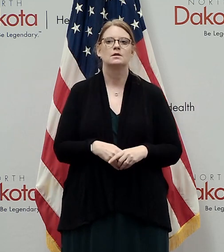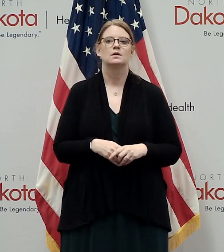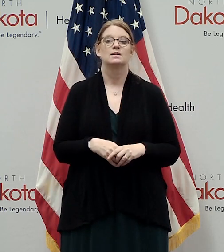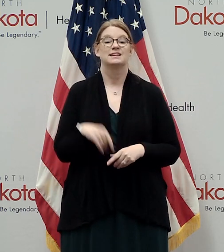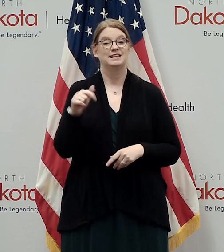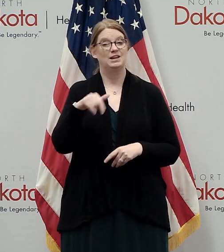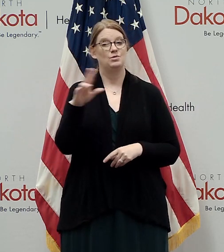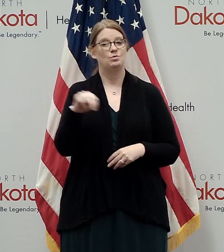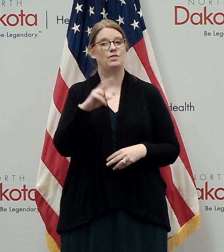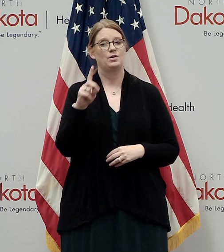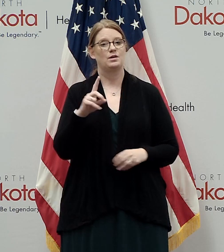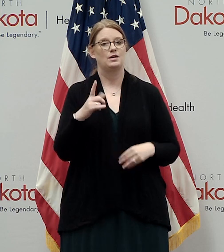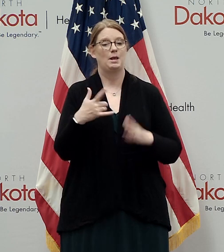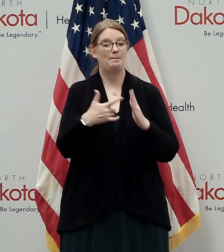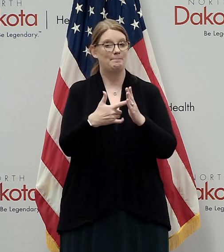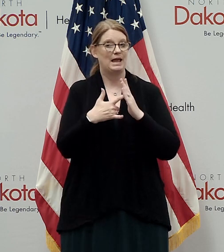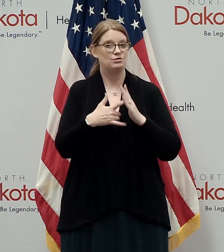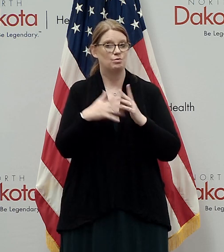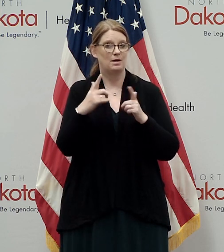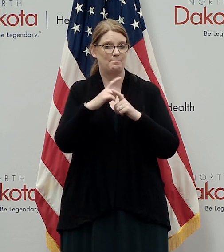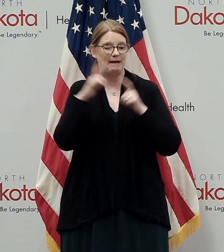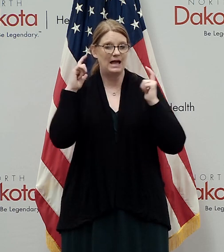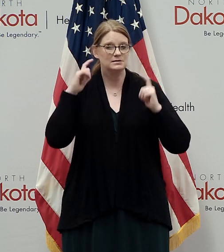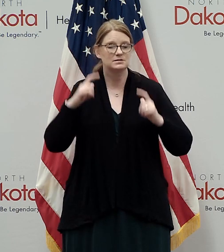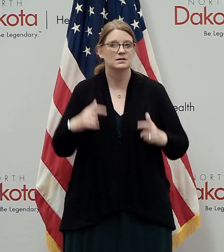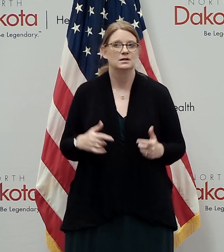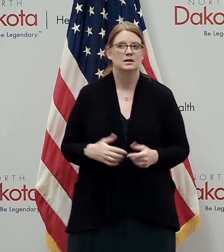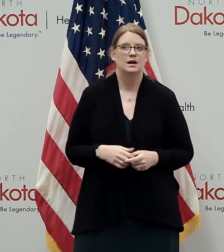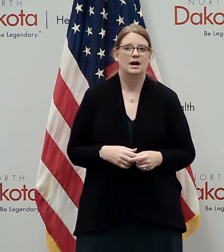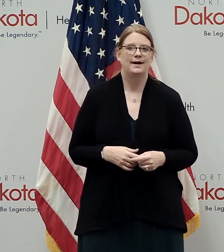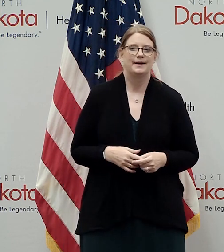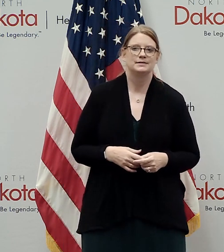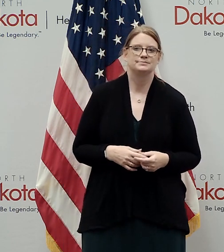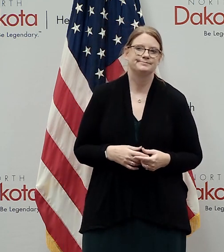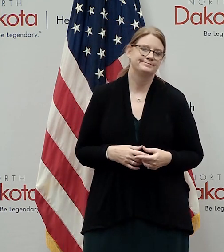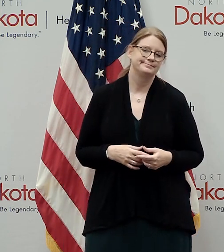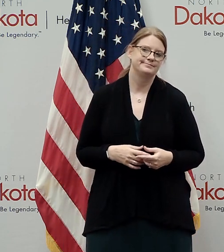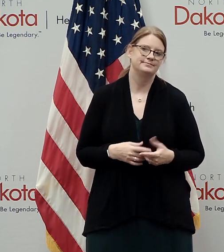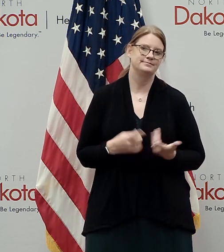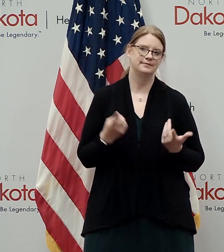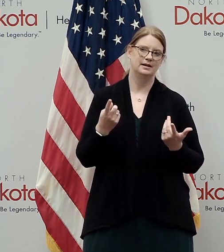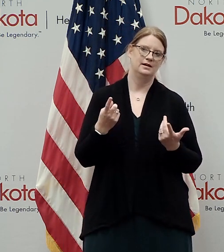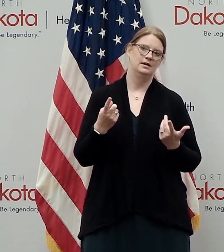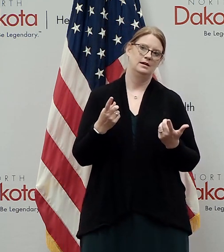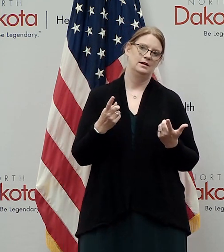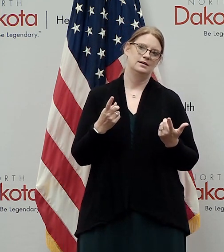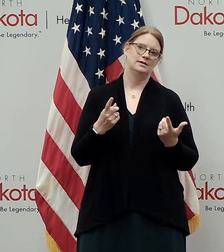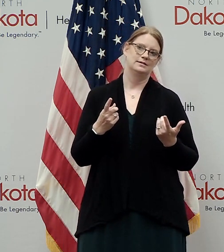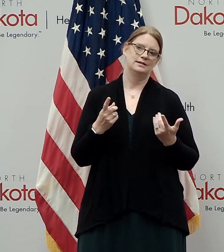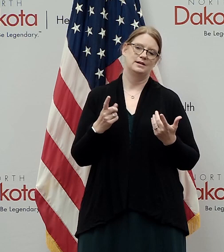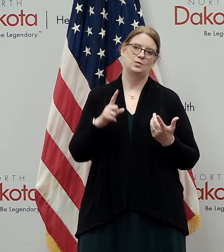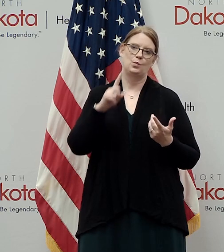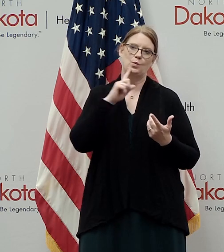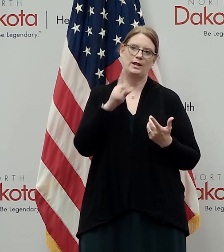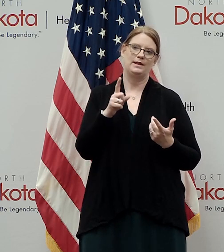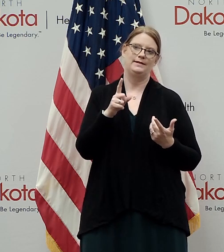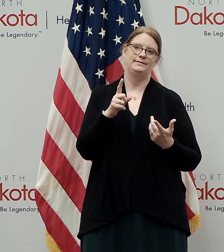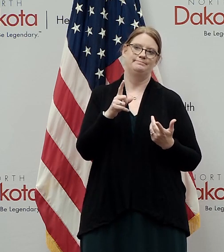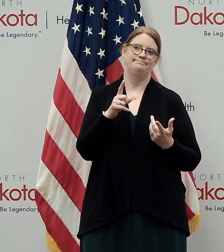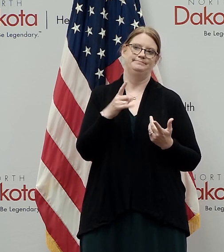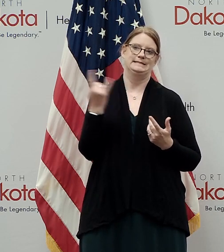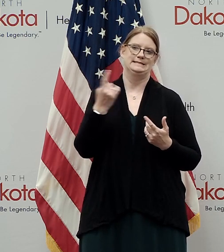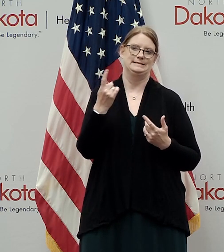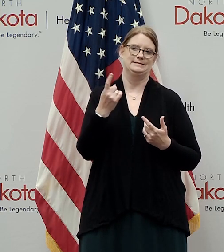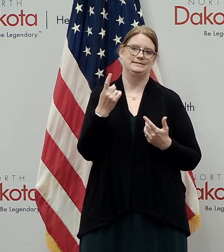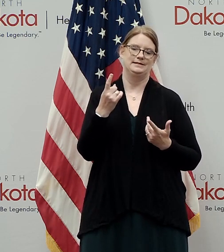state like North Dakota, mandatory mask would be one of these blanket one-size-fits-all thing that creates.